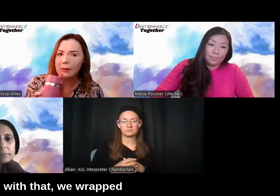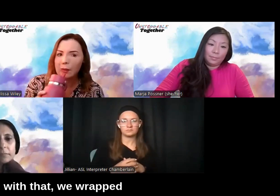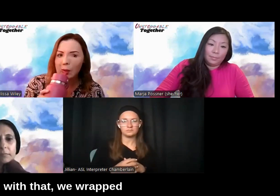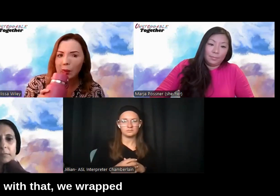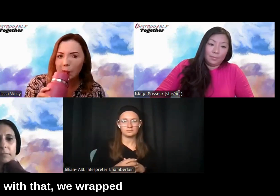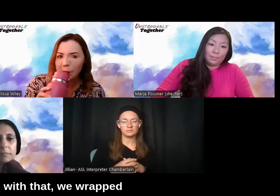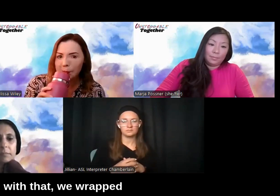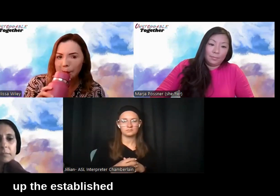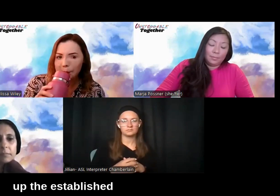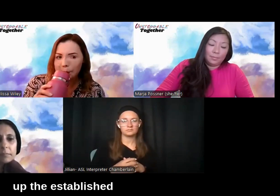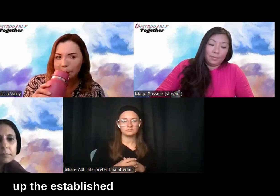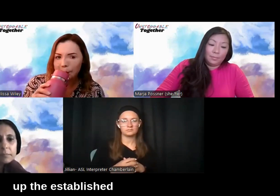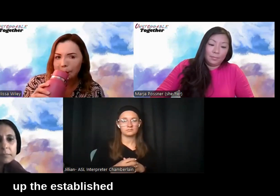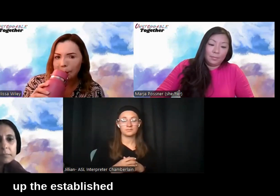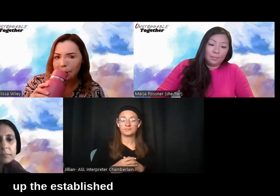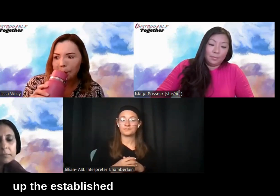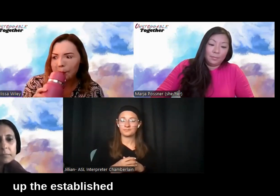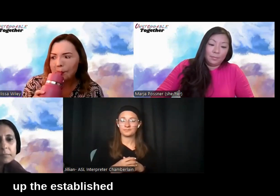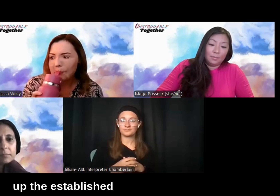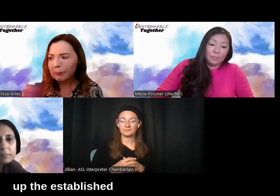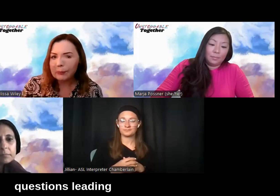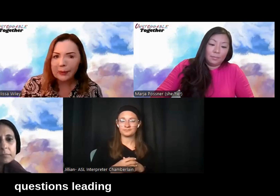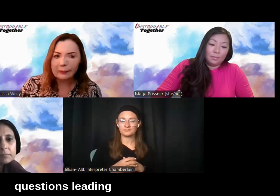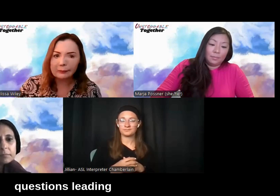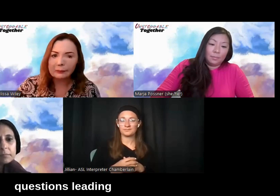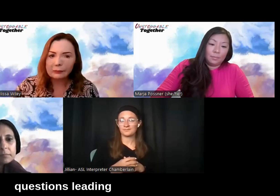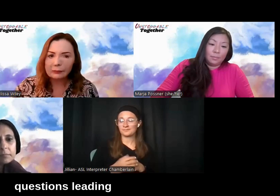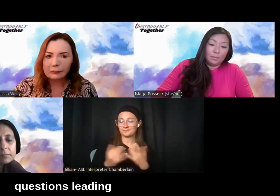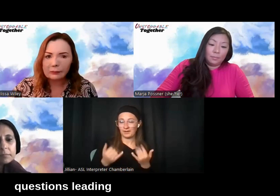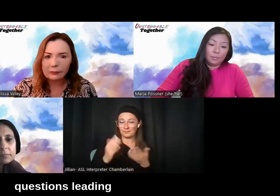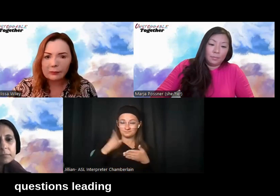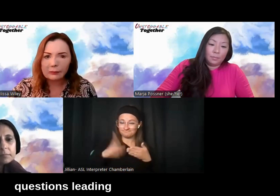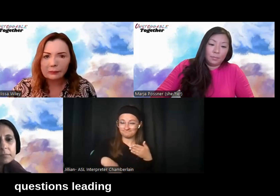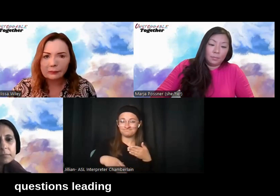with that, we wrapped up the established